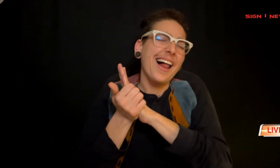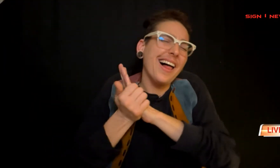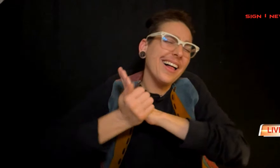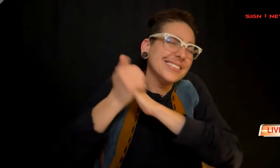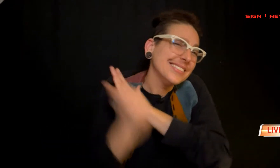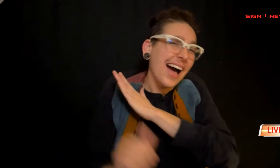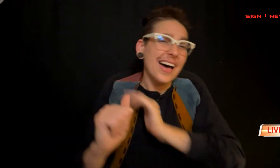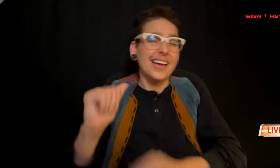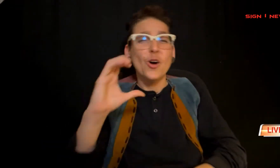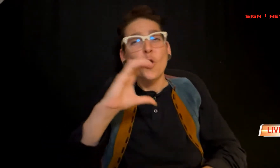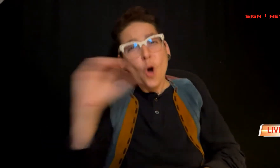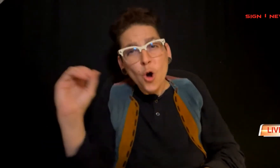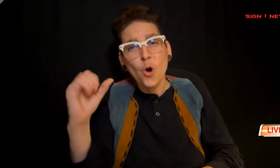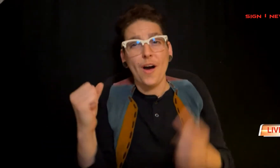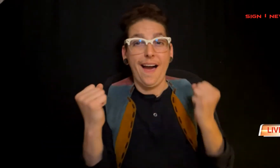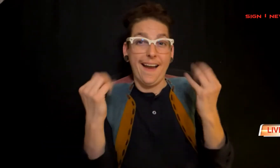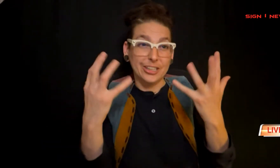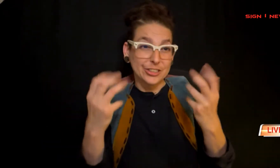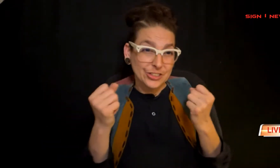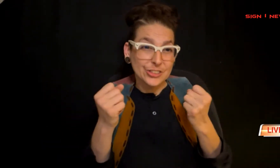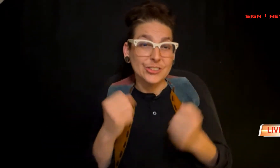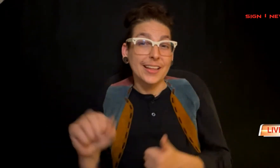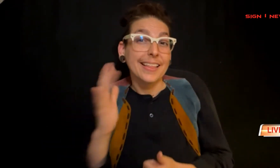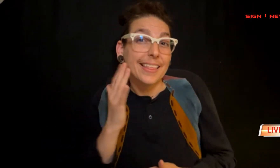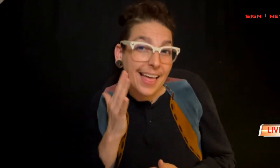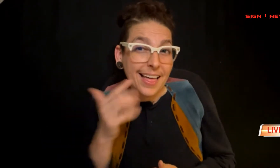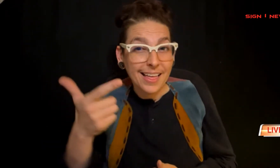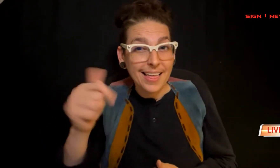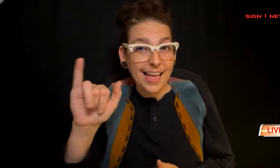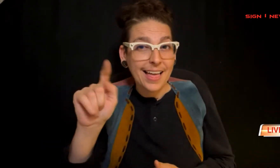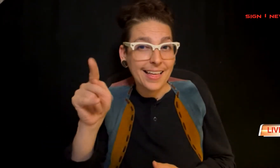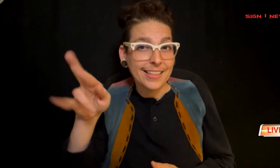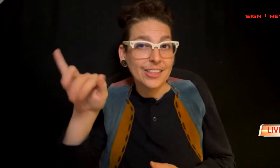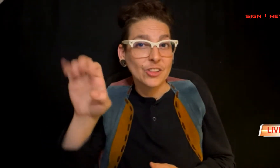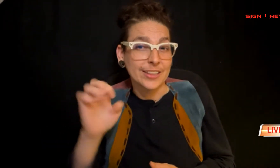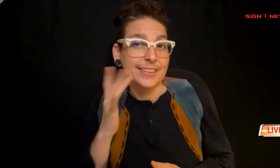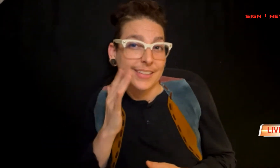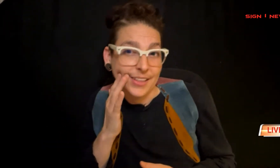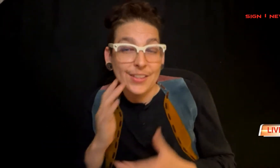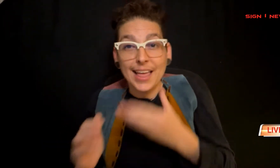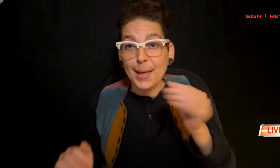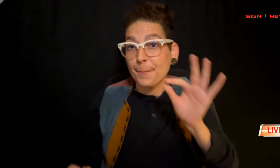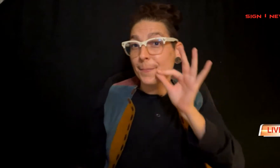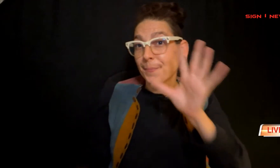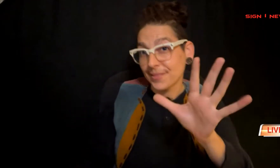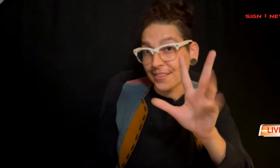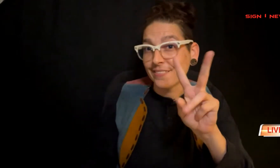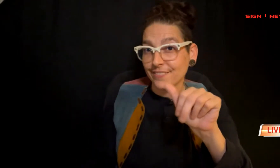However, my very, very talented co-anchors, Gaytree and